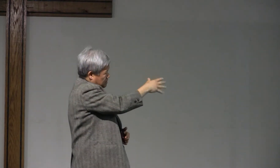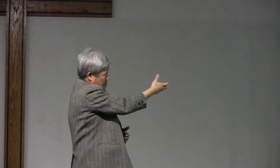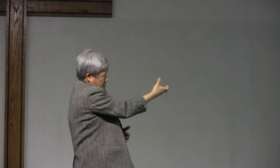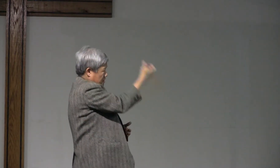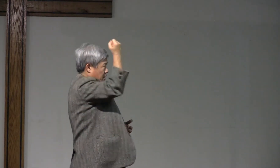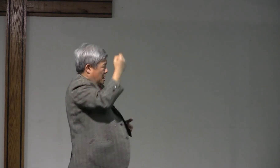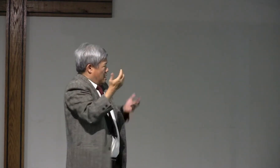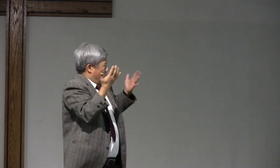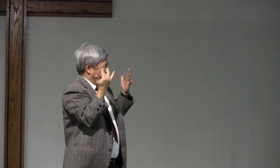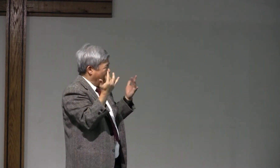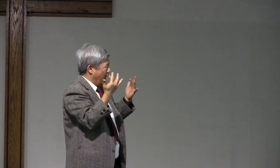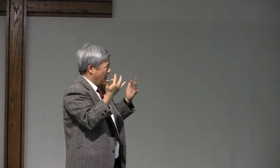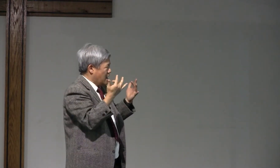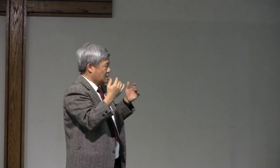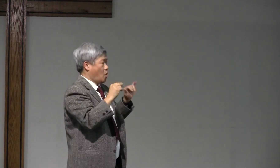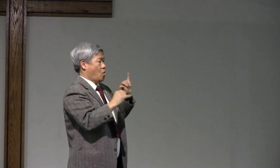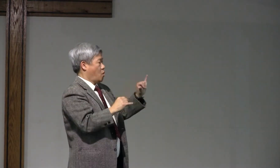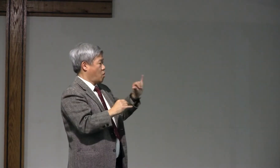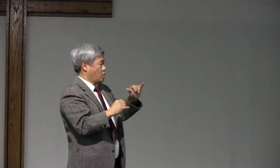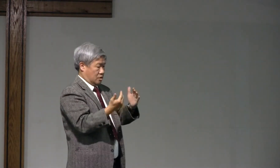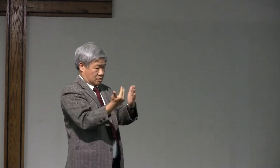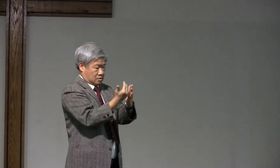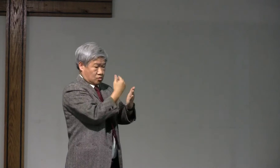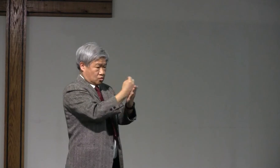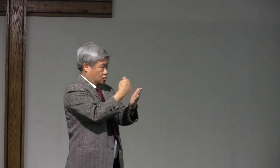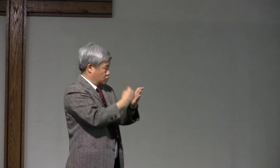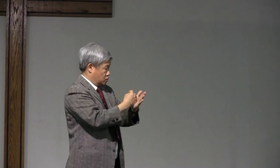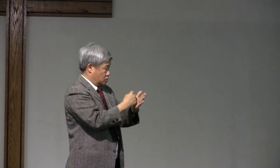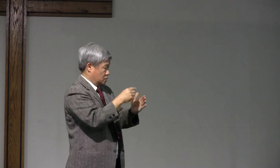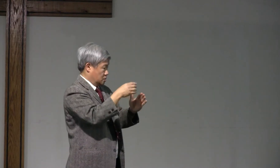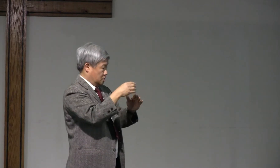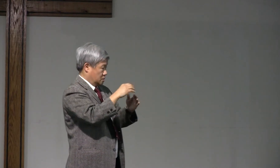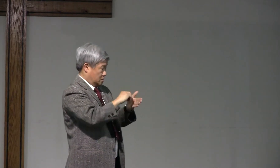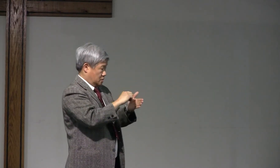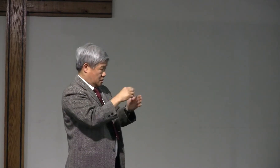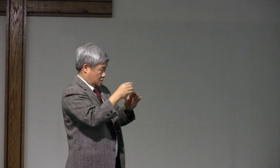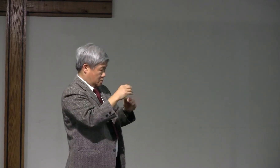So why did God take Enoch? In the New Testament,